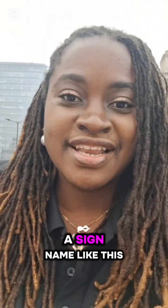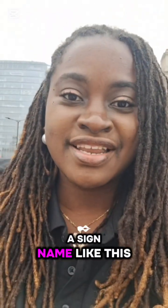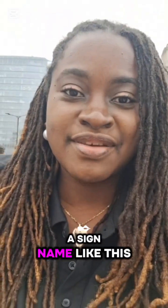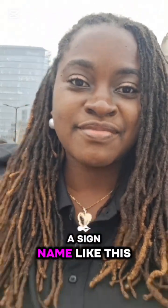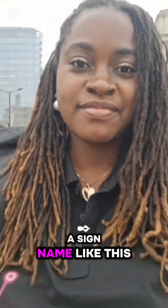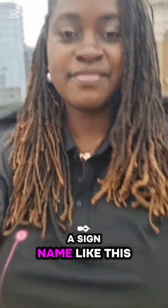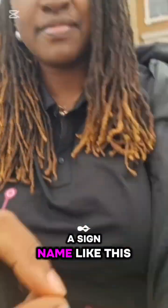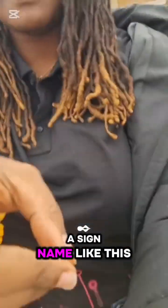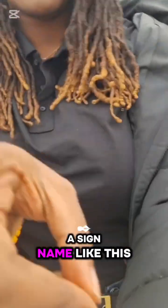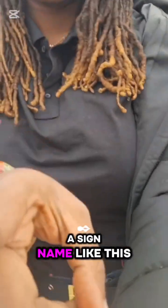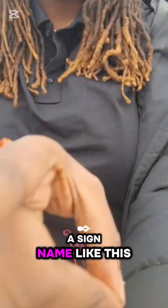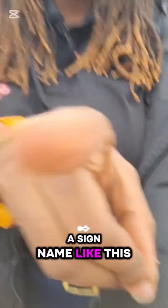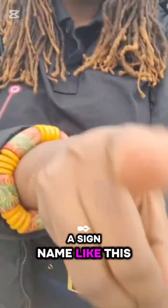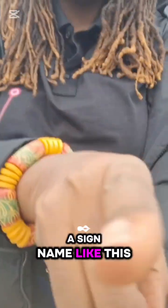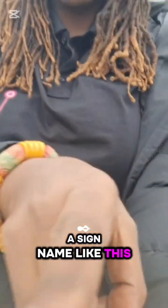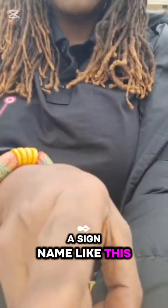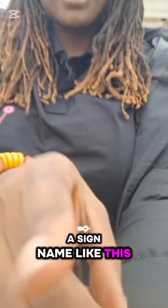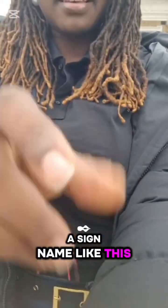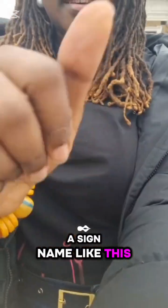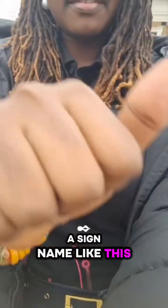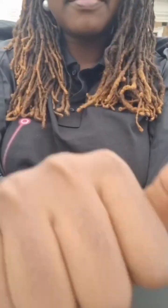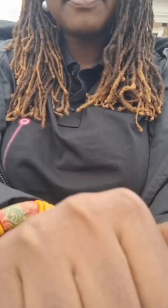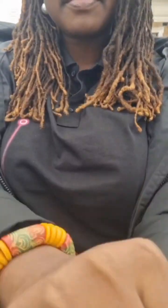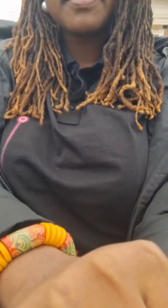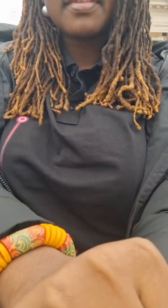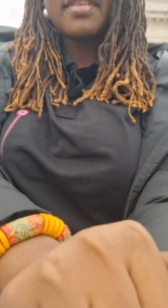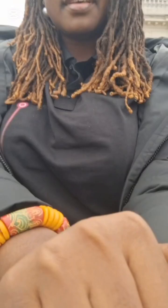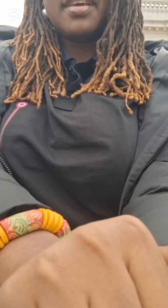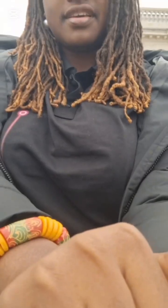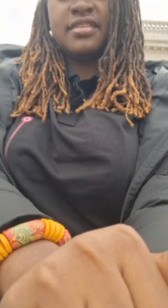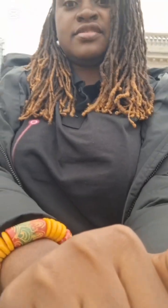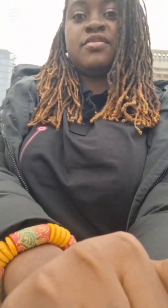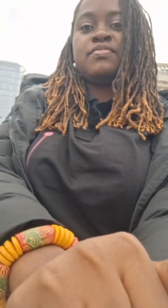name like this. That's on my